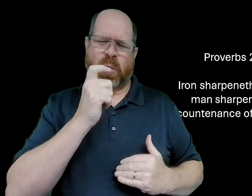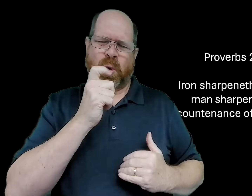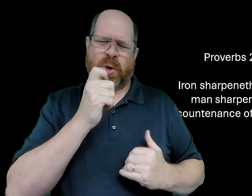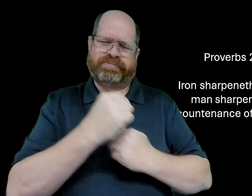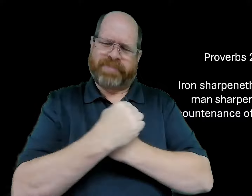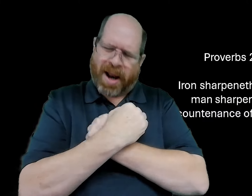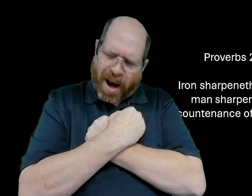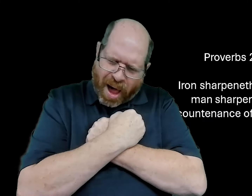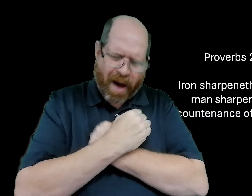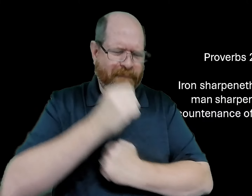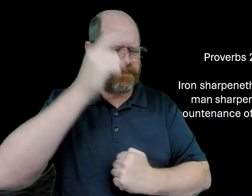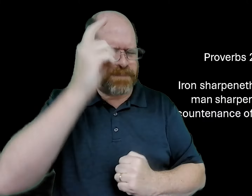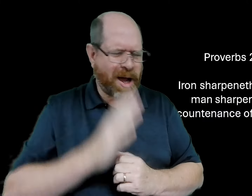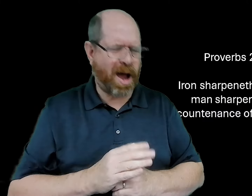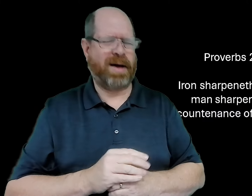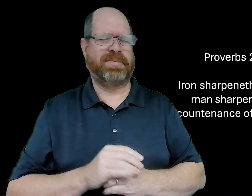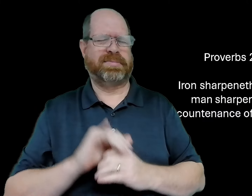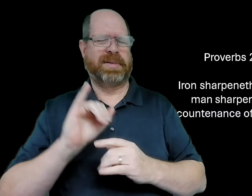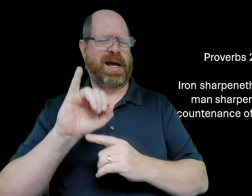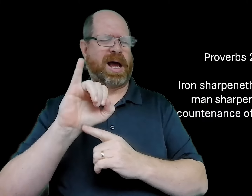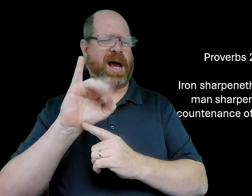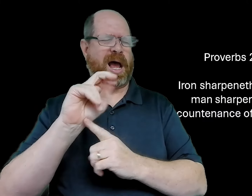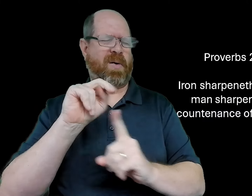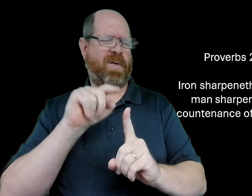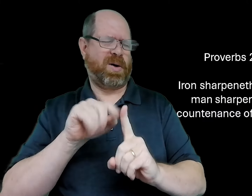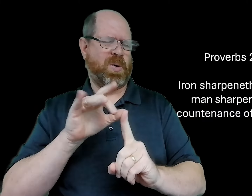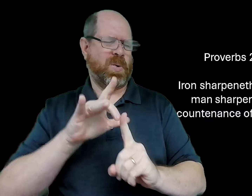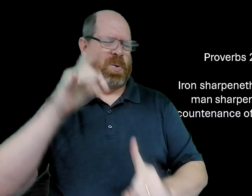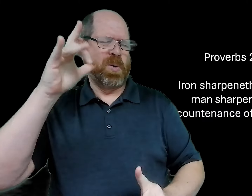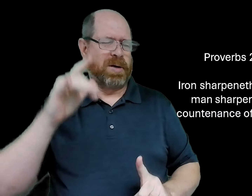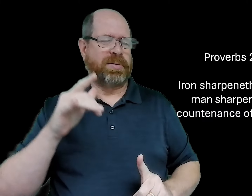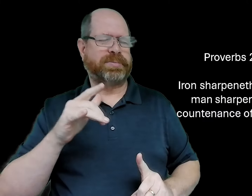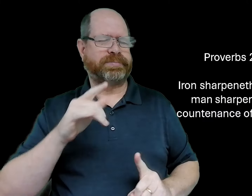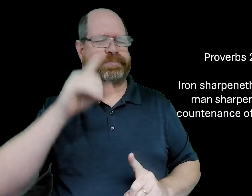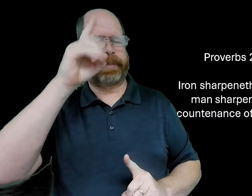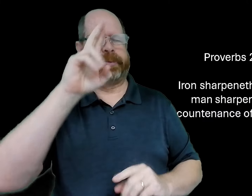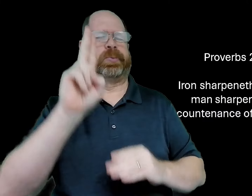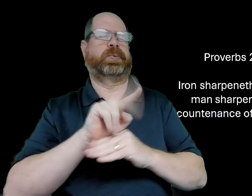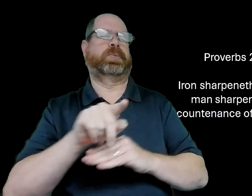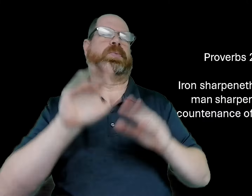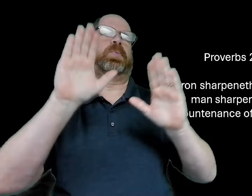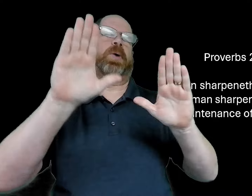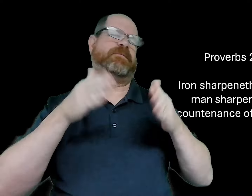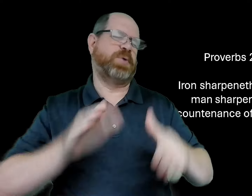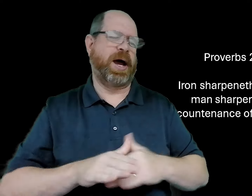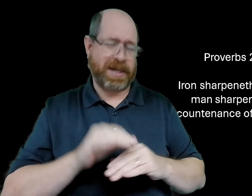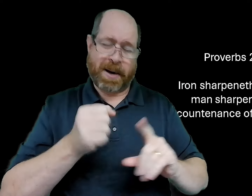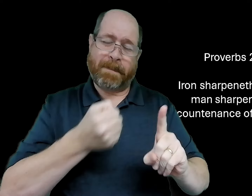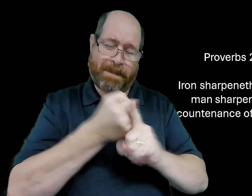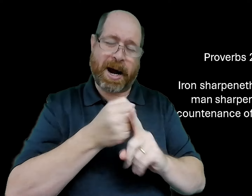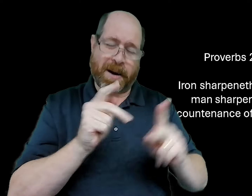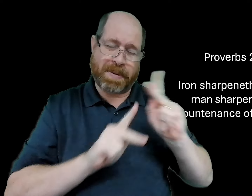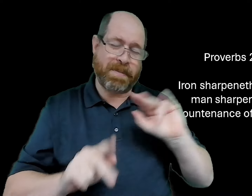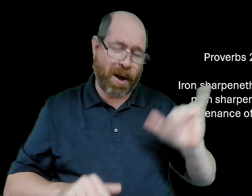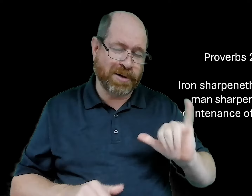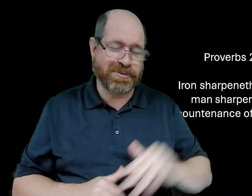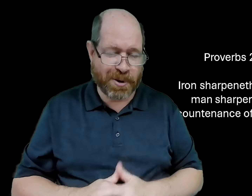we would find somebody that loves God, that can be like iron to us, so that you can use us in wonderful ways to